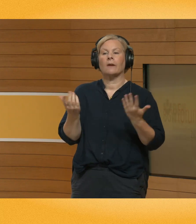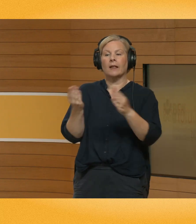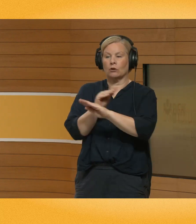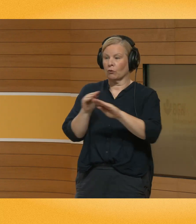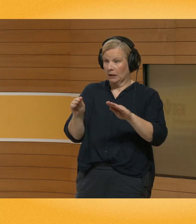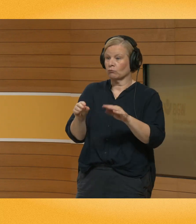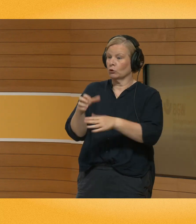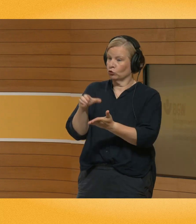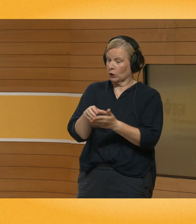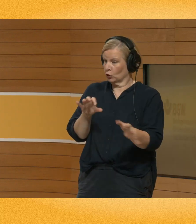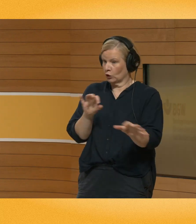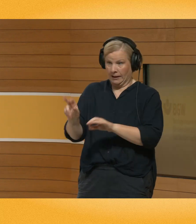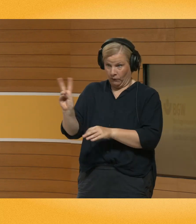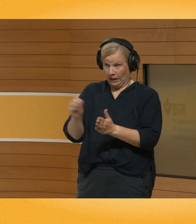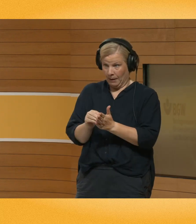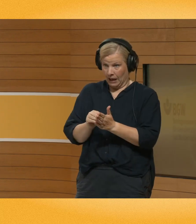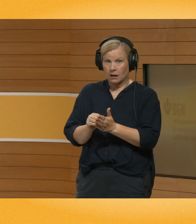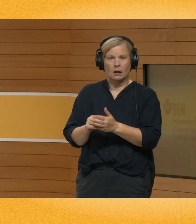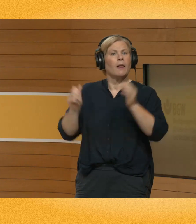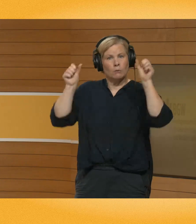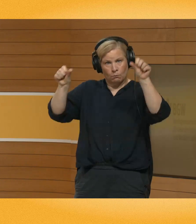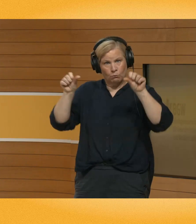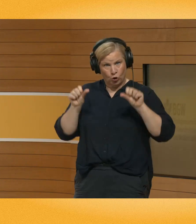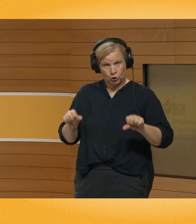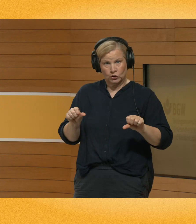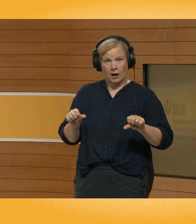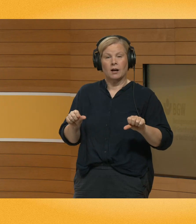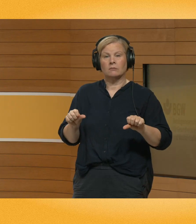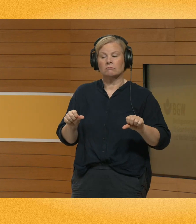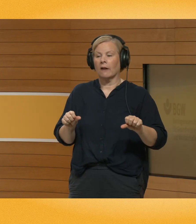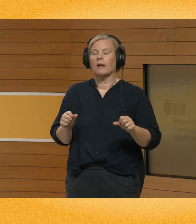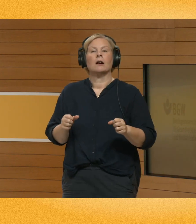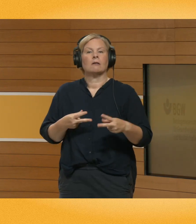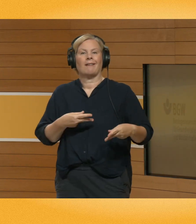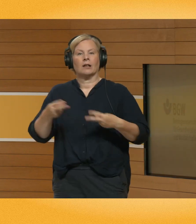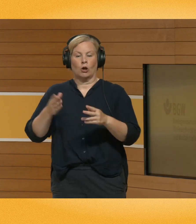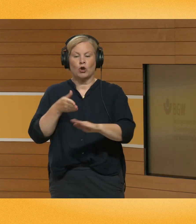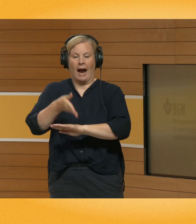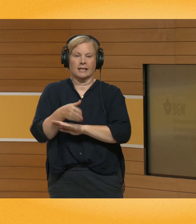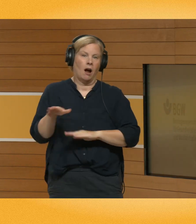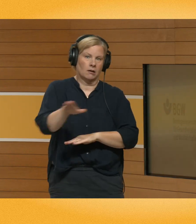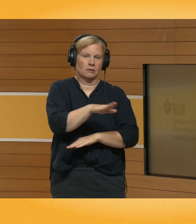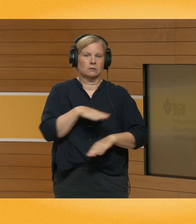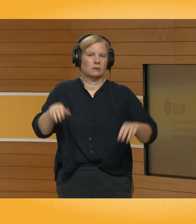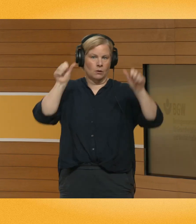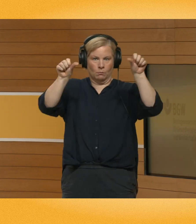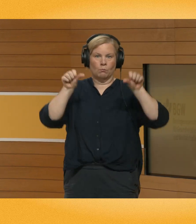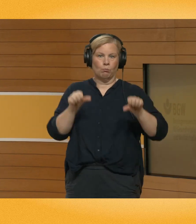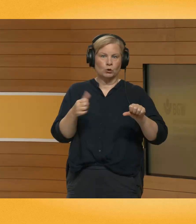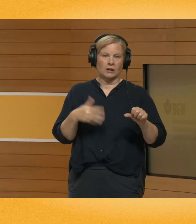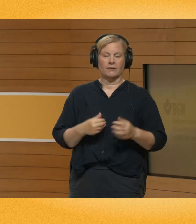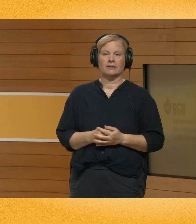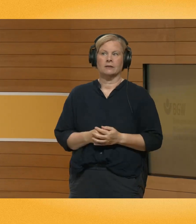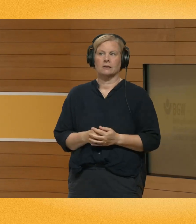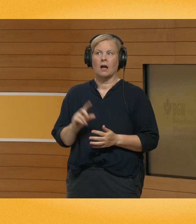hall of our hospital, and then via the intranet we introduce the employees and the nurses